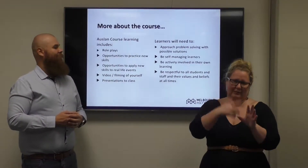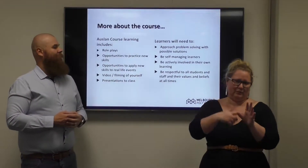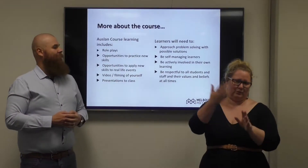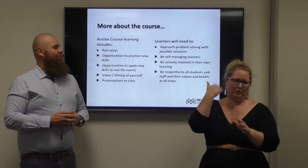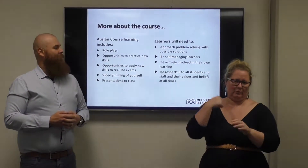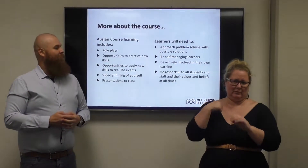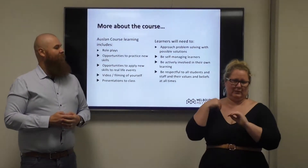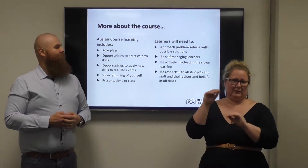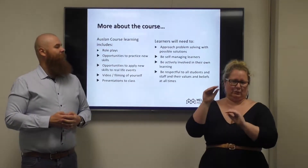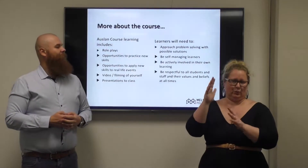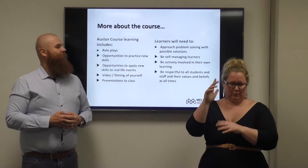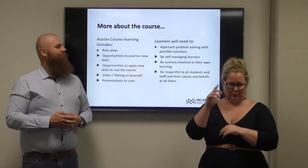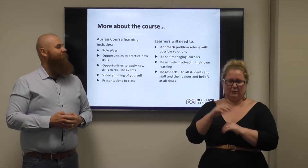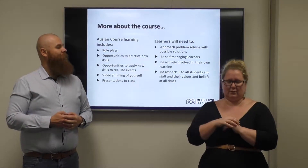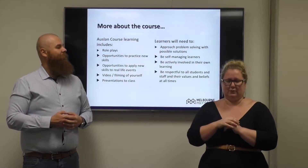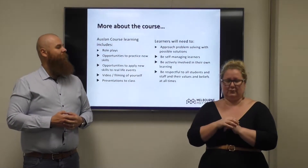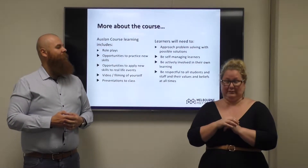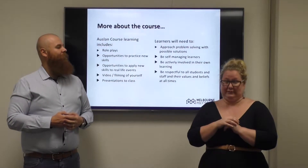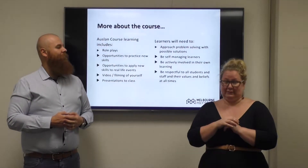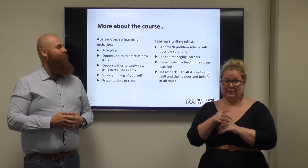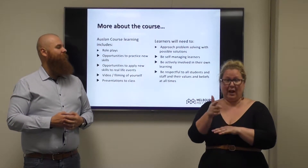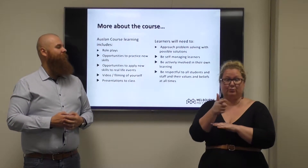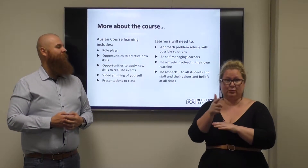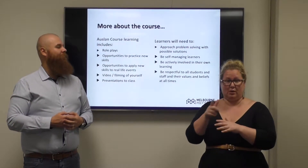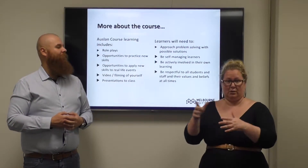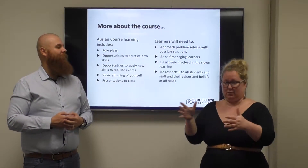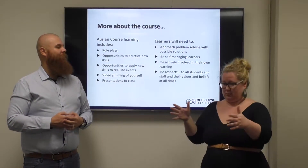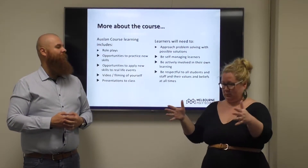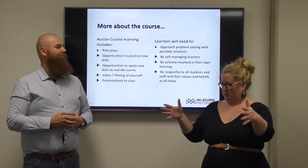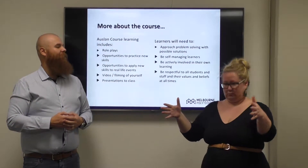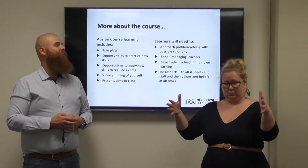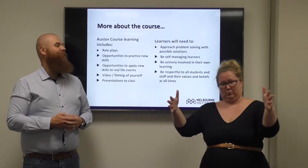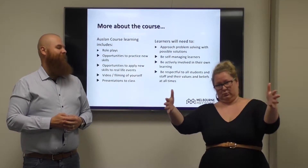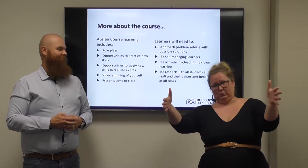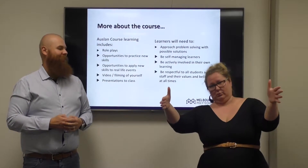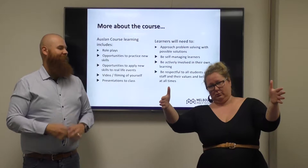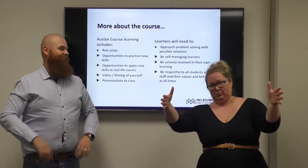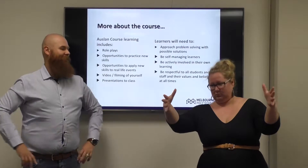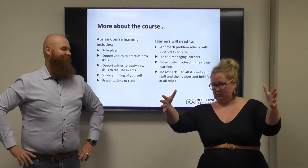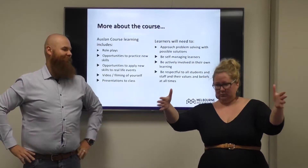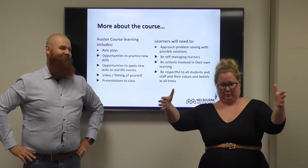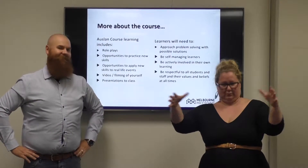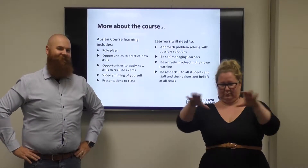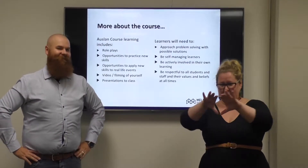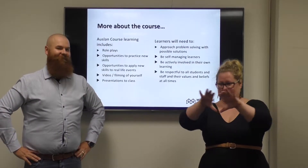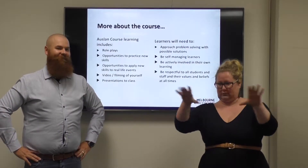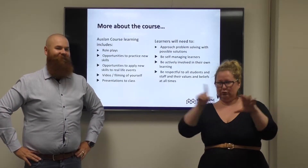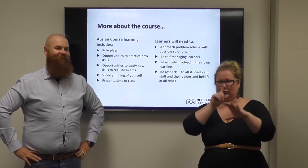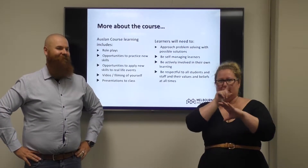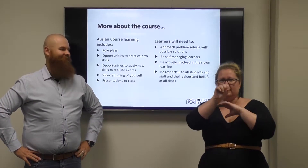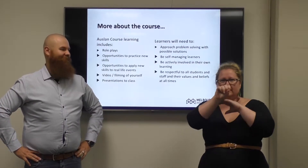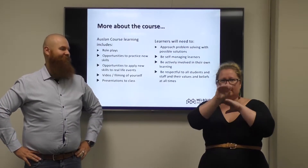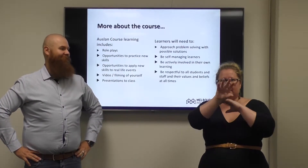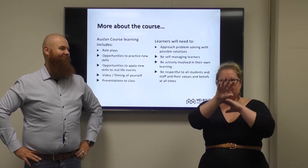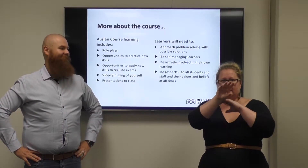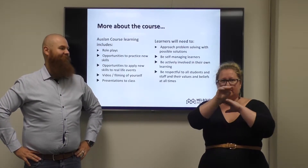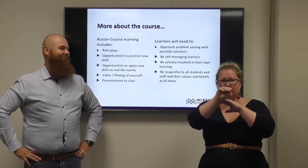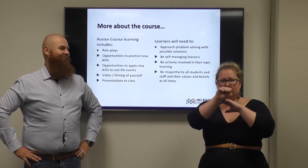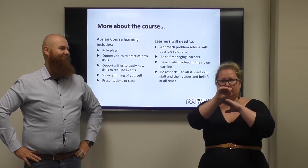So perhaps 15 years ago, when people were teaching Auslan, You know, the videos were huge, there was a